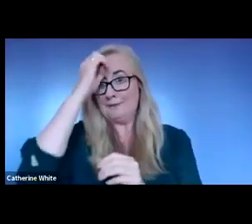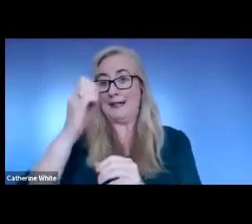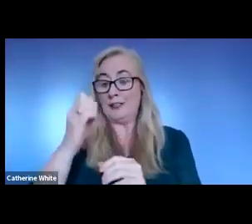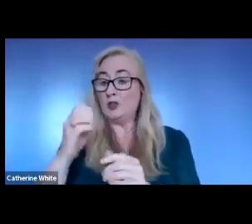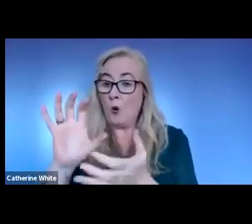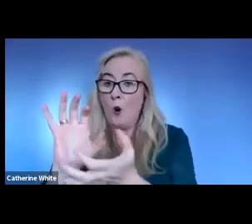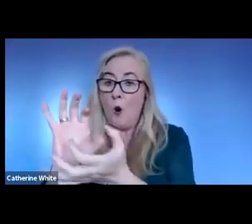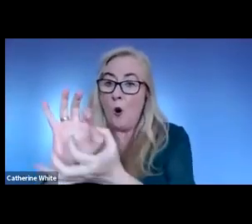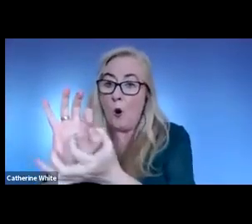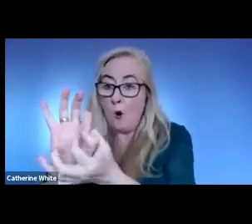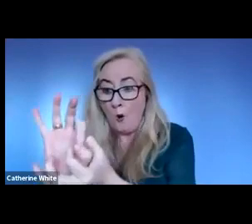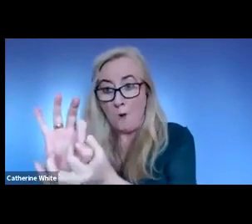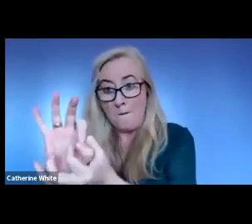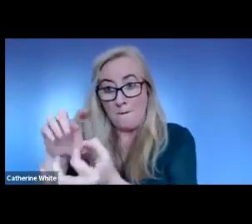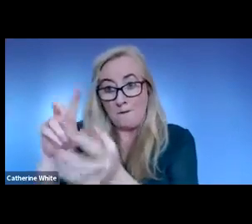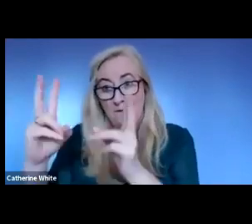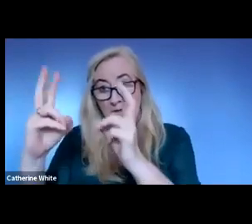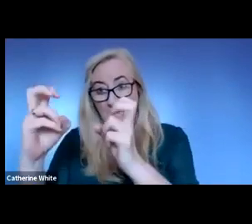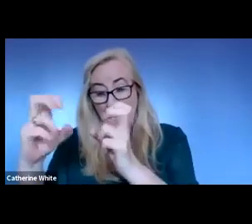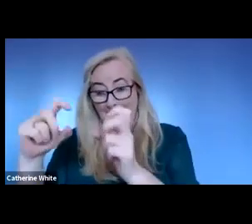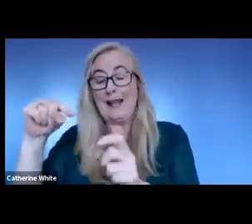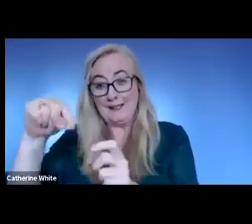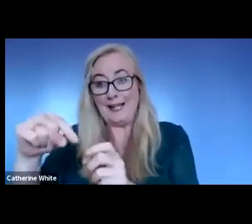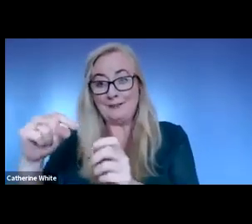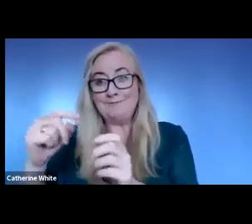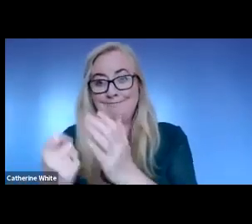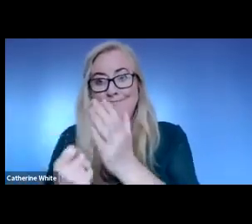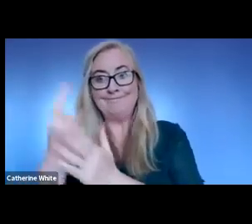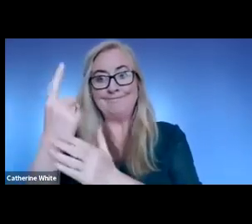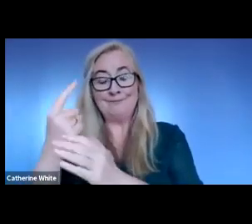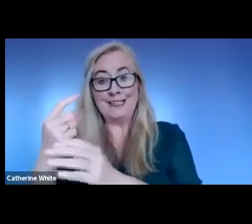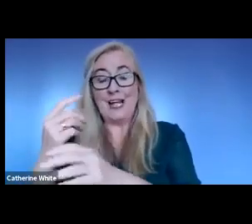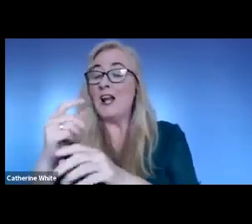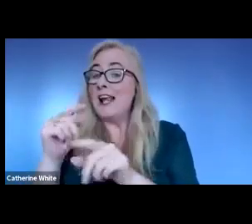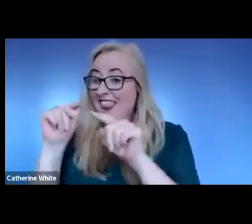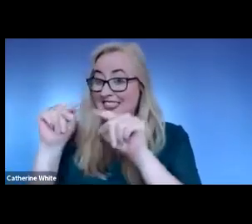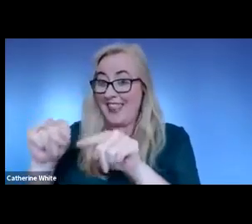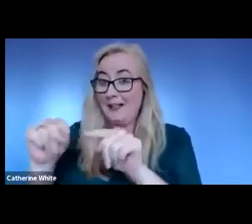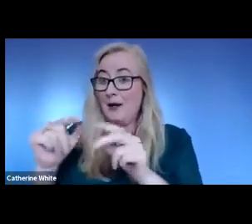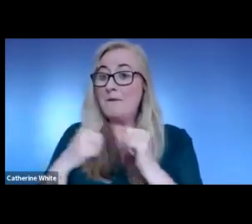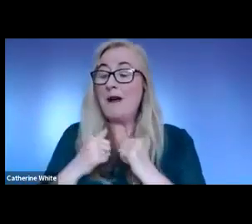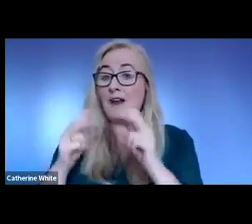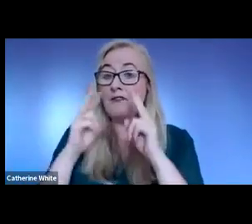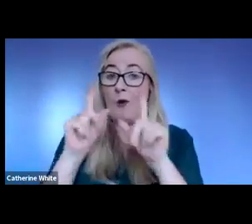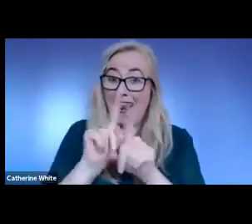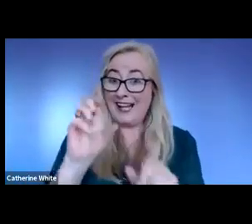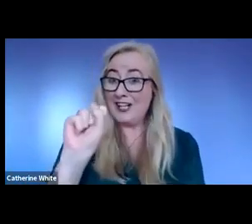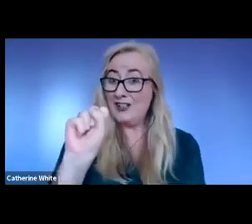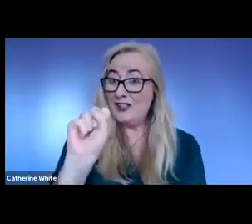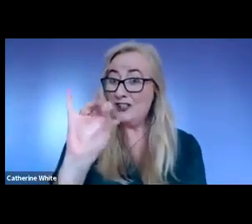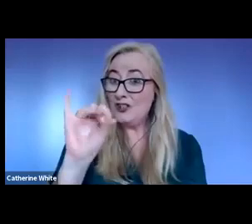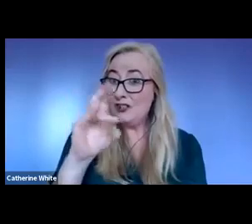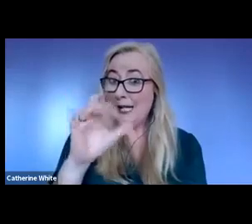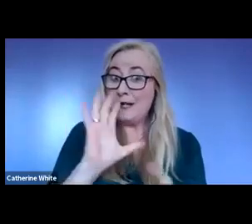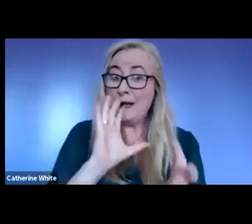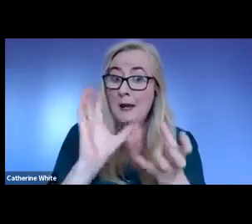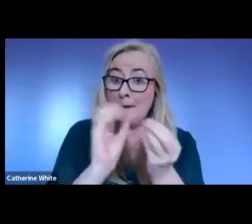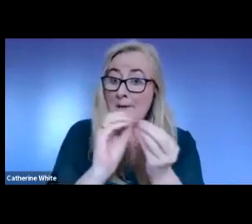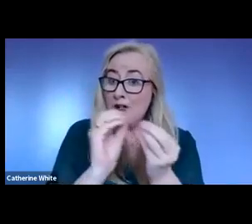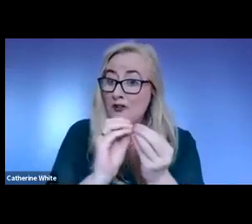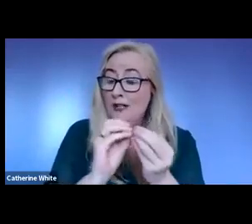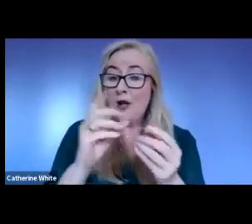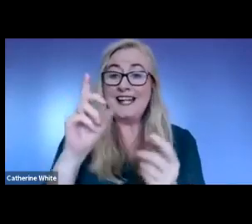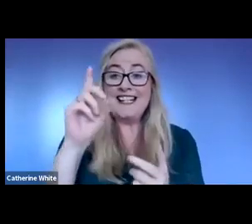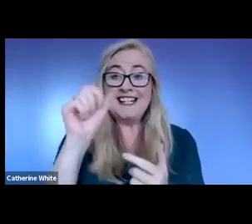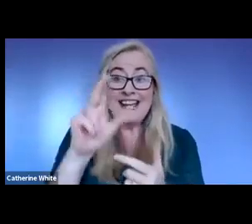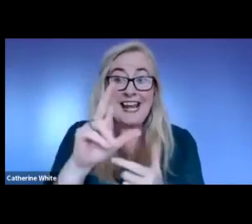home is an issue here. I absolutely view this very much in line with what Sinead was just talking about, what Dan talked about